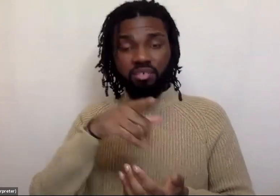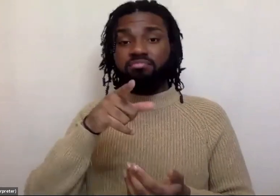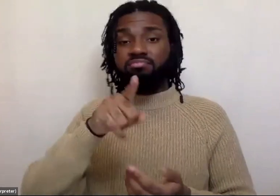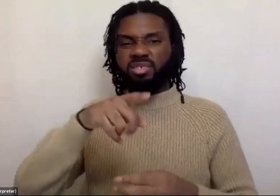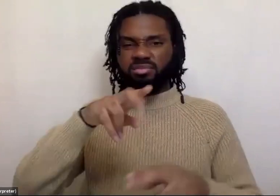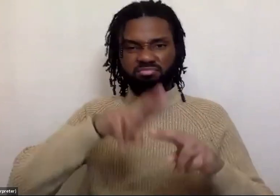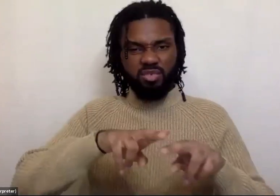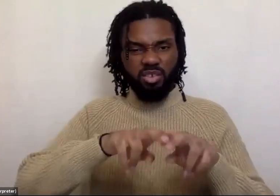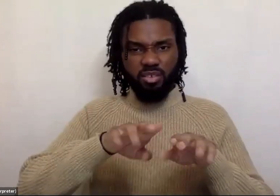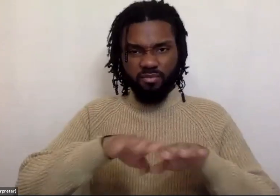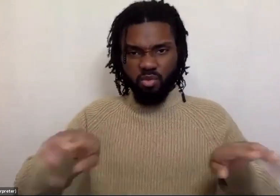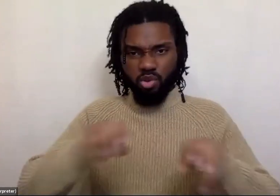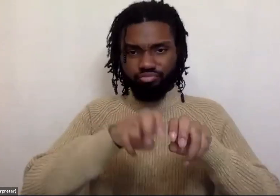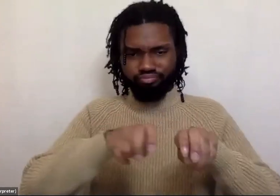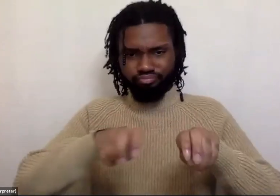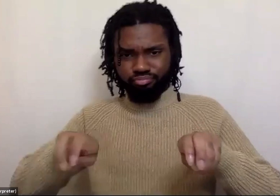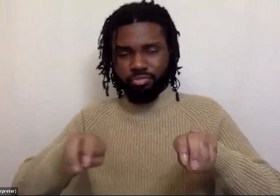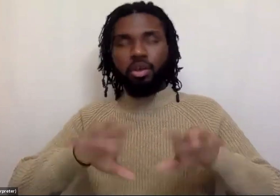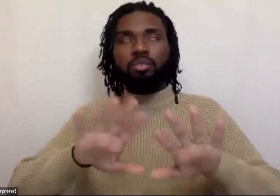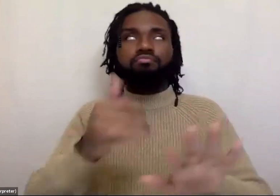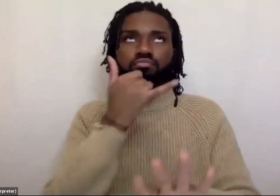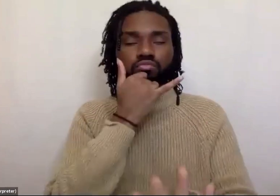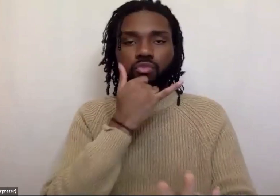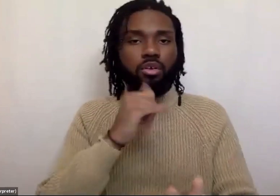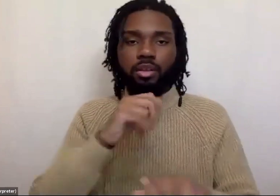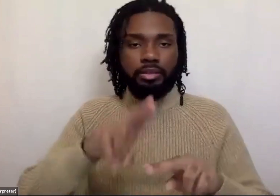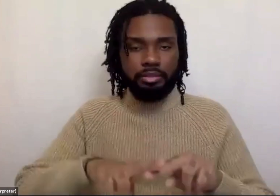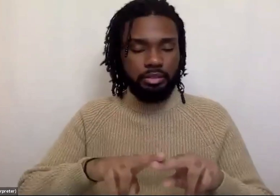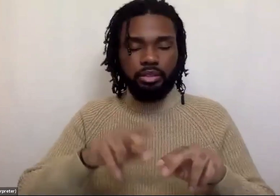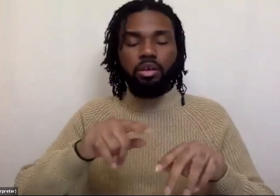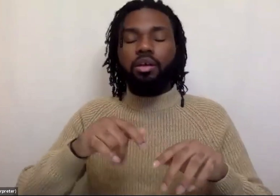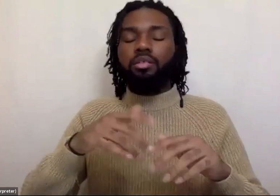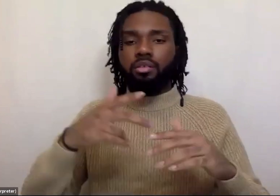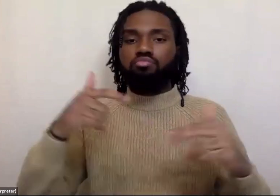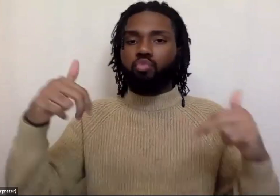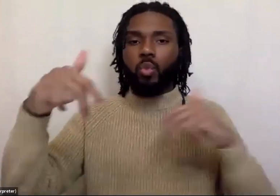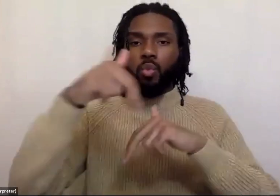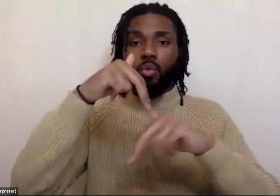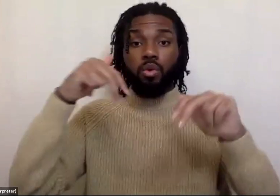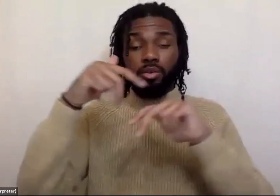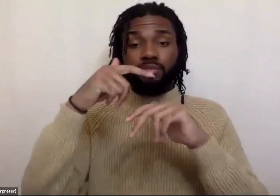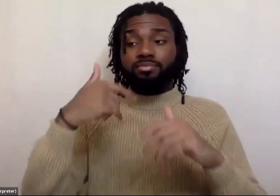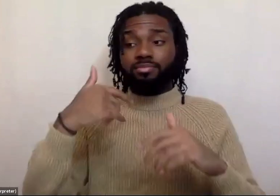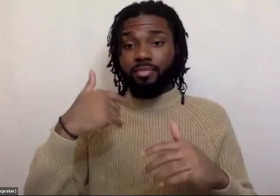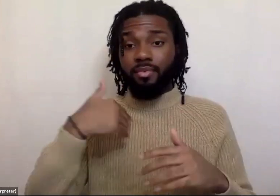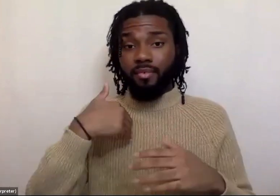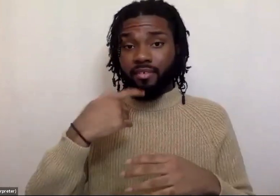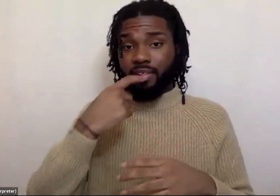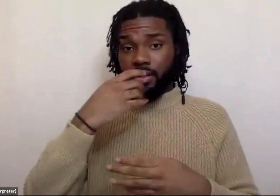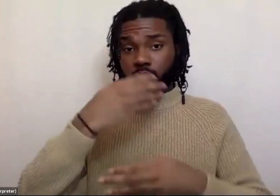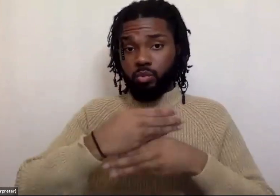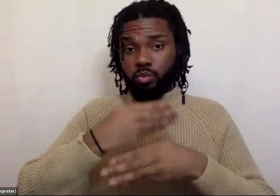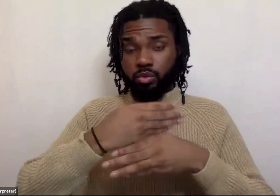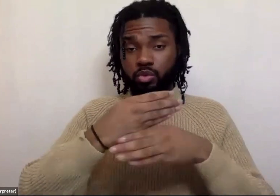And no, at that point, they're walking around the there's a picture window. And so they are walking around the reception